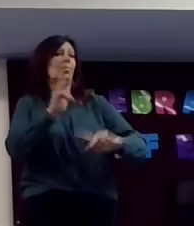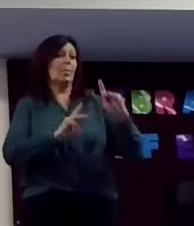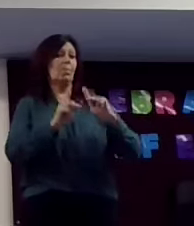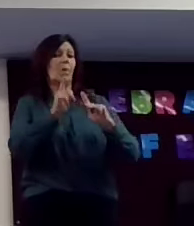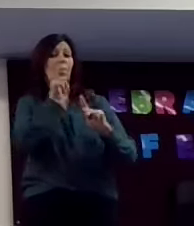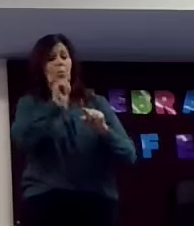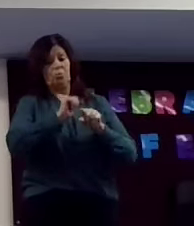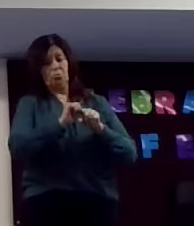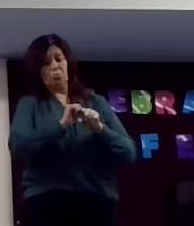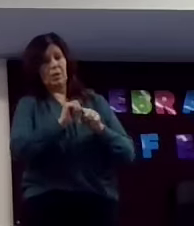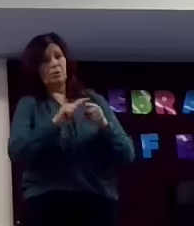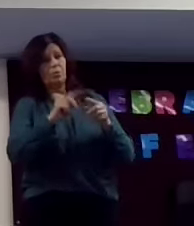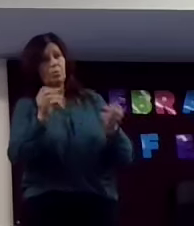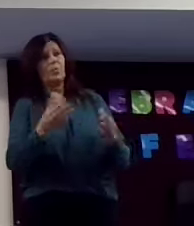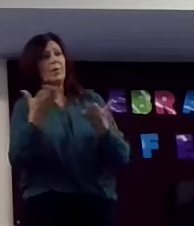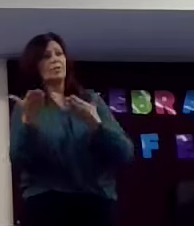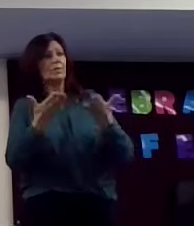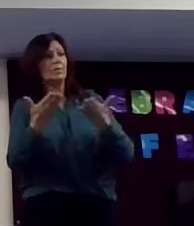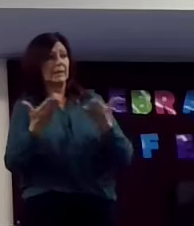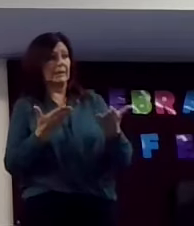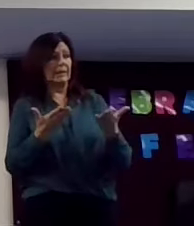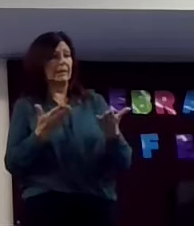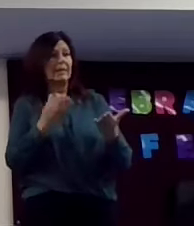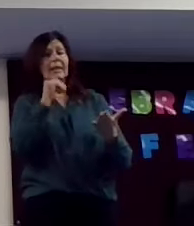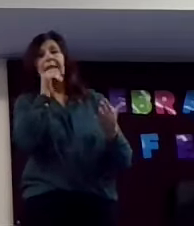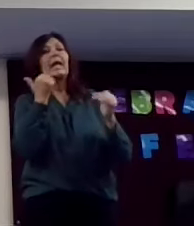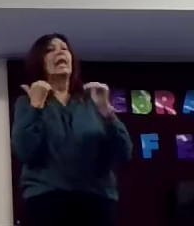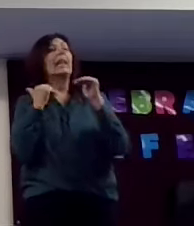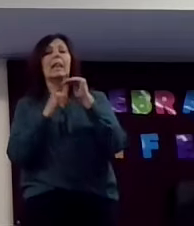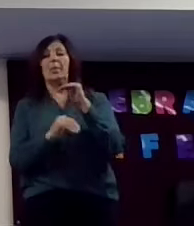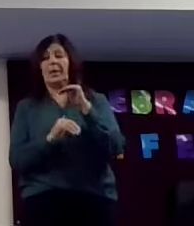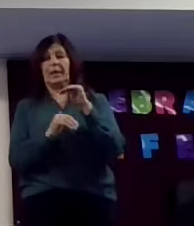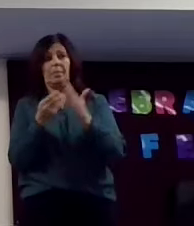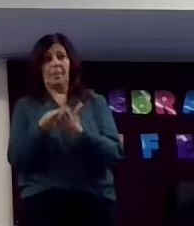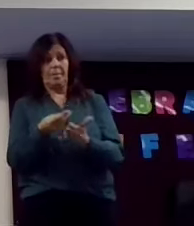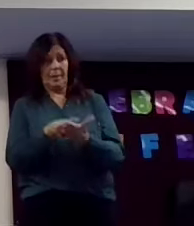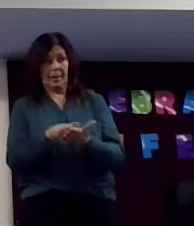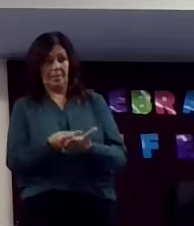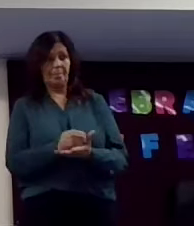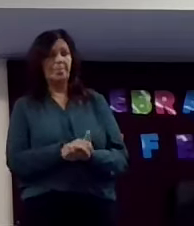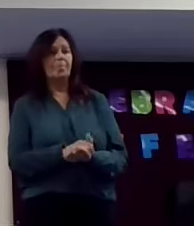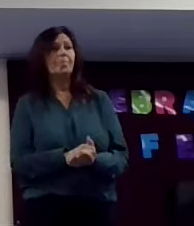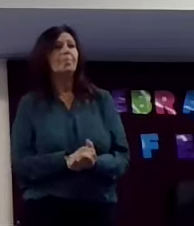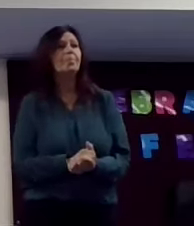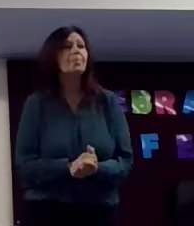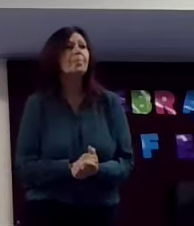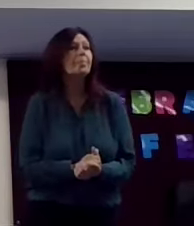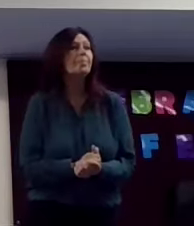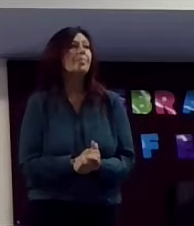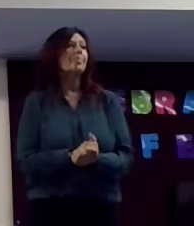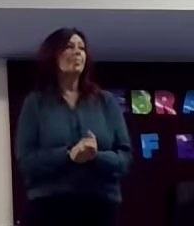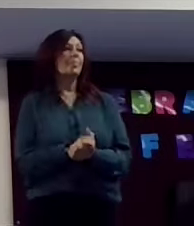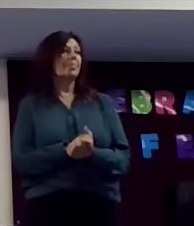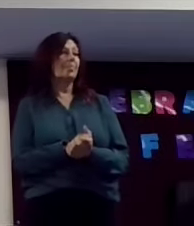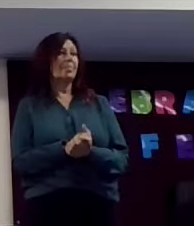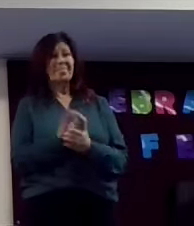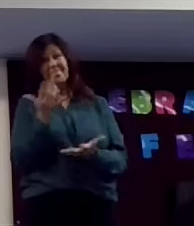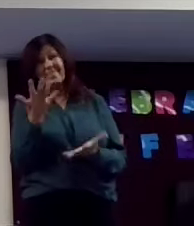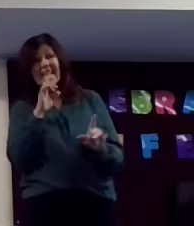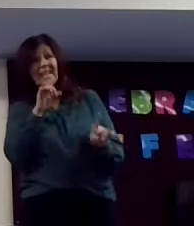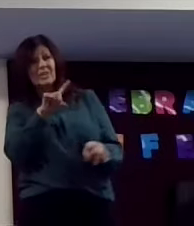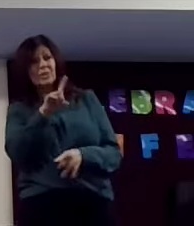are well-trained to provide those services and not limited by the funding sources that are allowing them to get into practice. Does